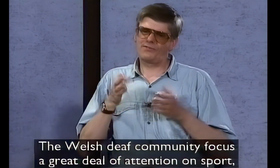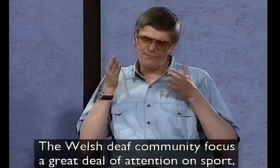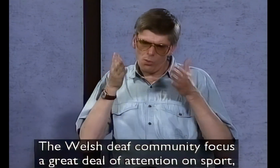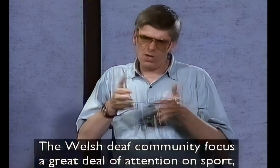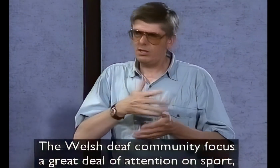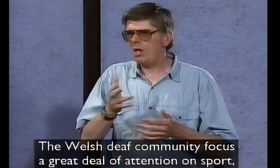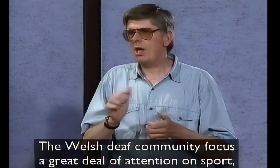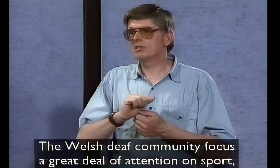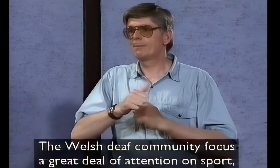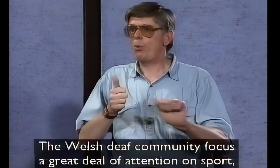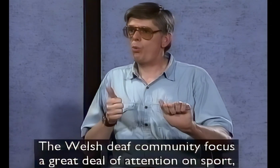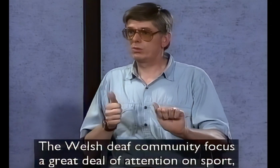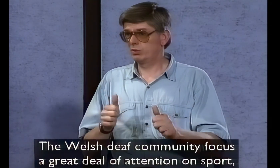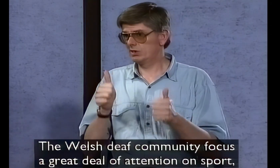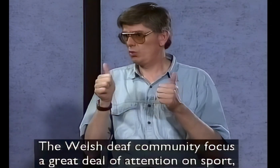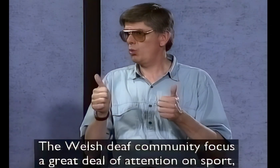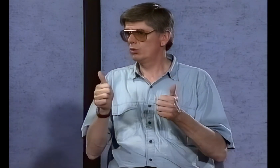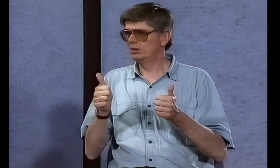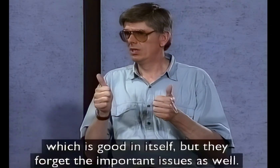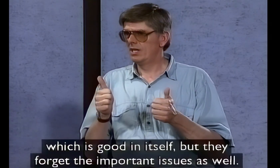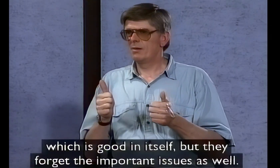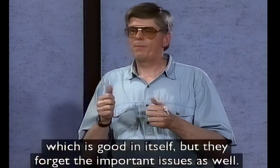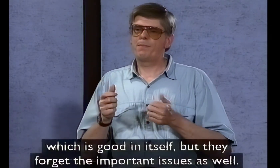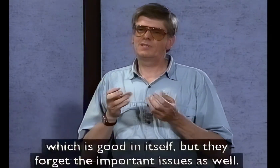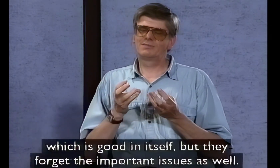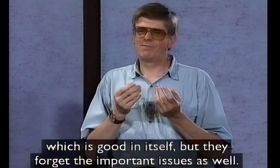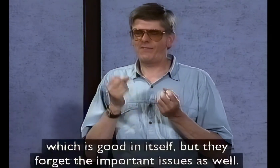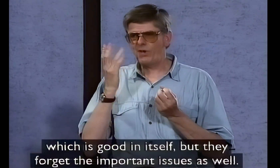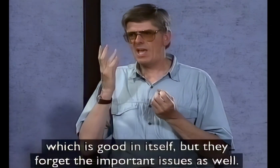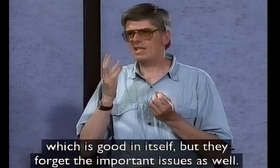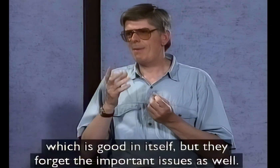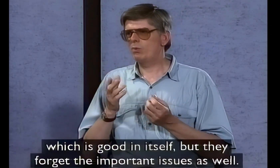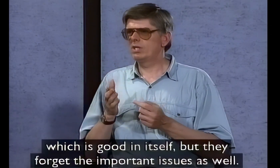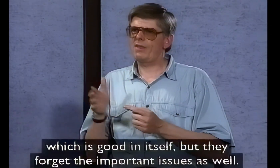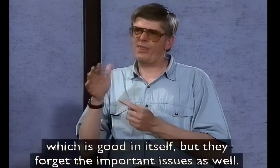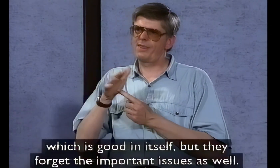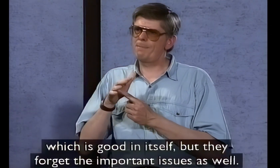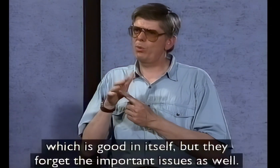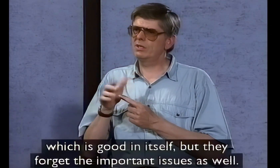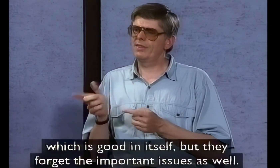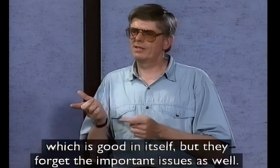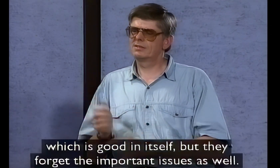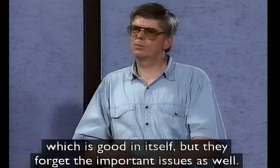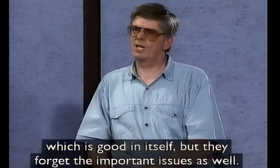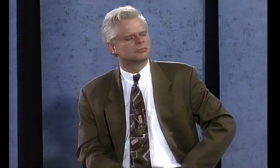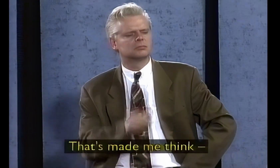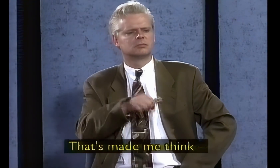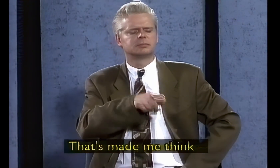The Welsh deaf community focuses a great deal of attention on sport, which is good in itself, but they forget the important issues as